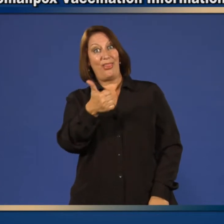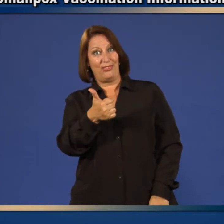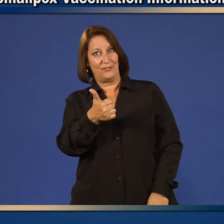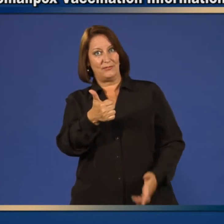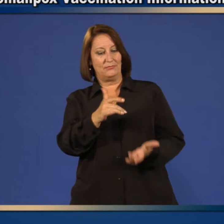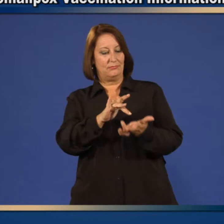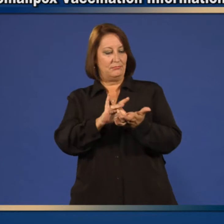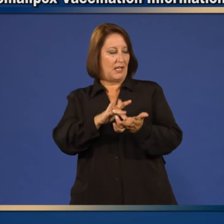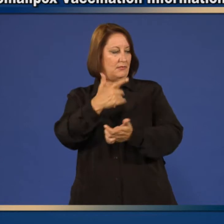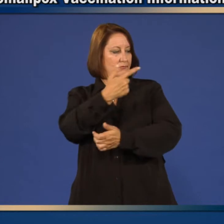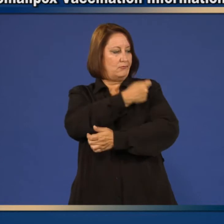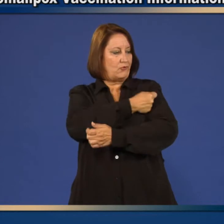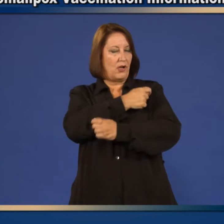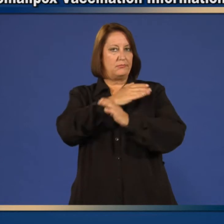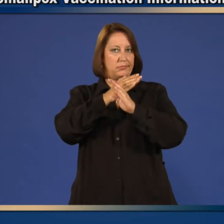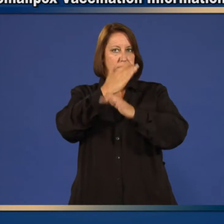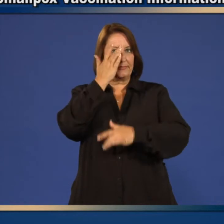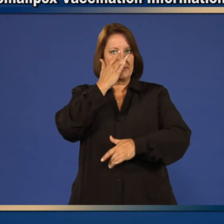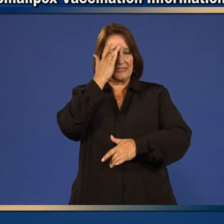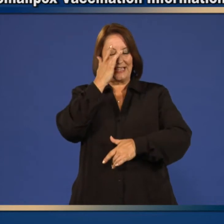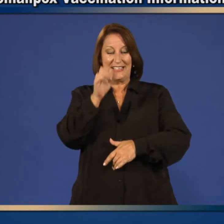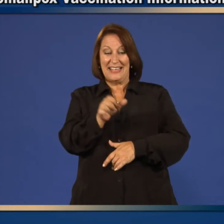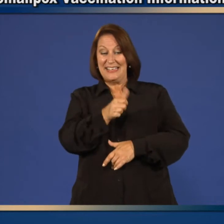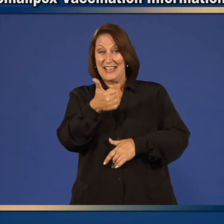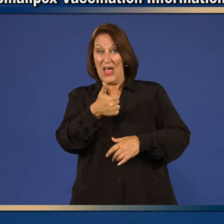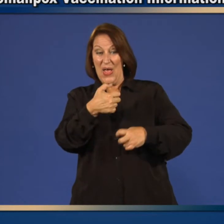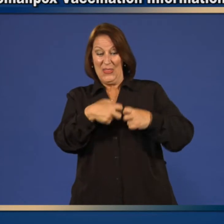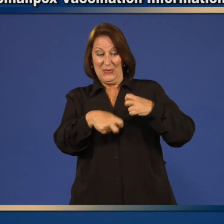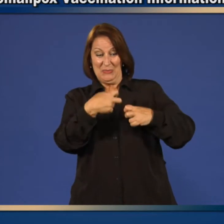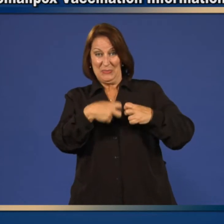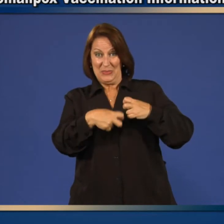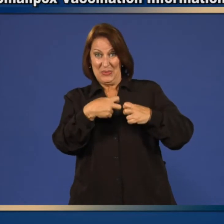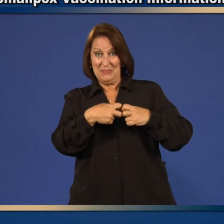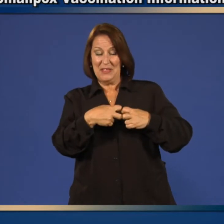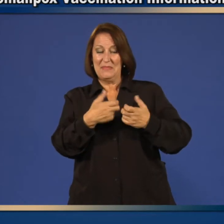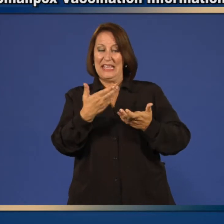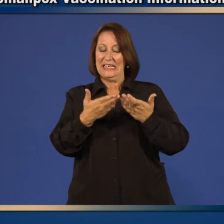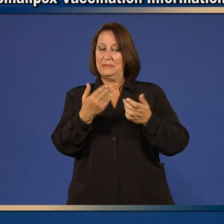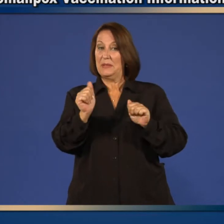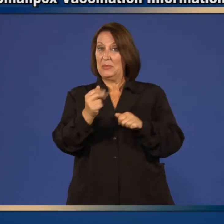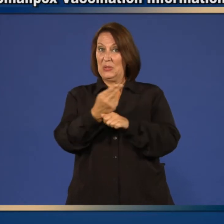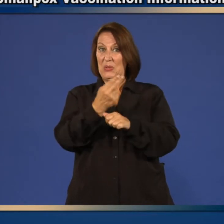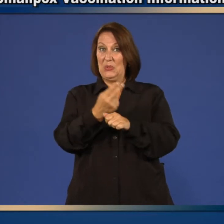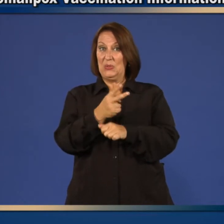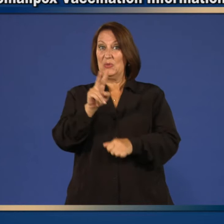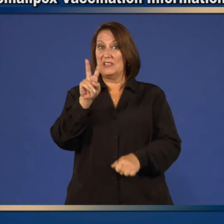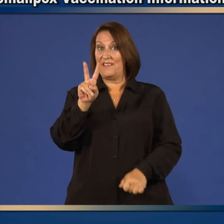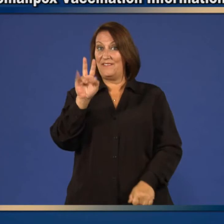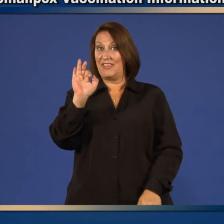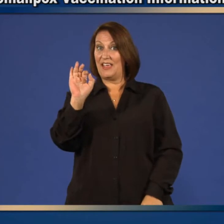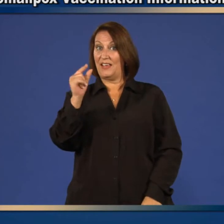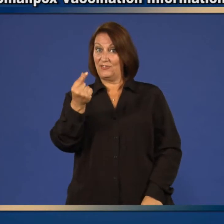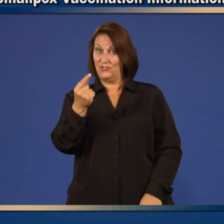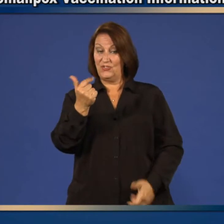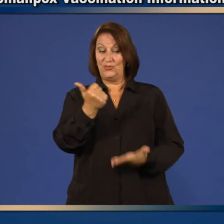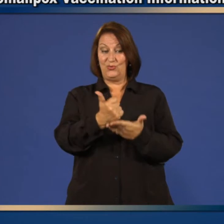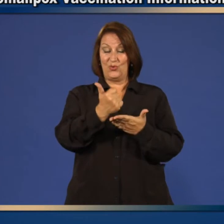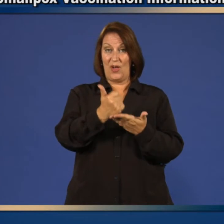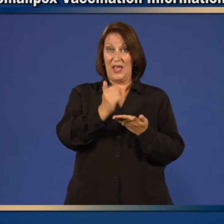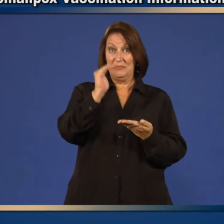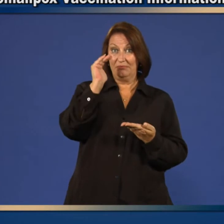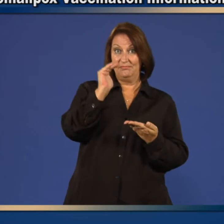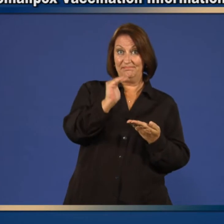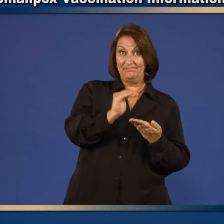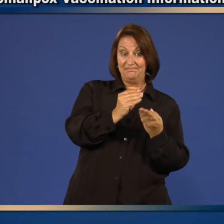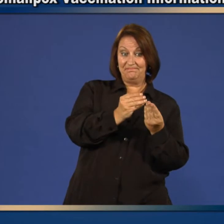However, if a woman has another complication from smallpox vaccine that could be treated with